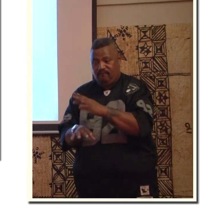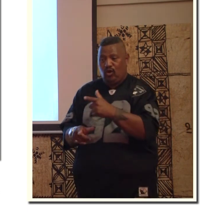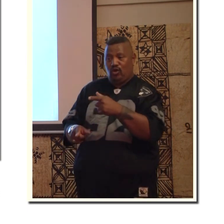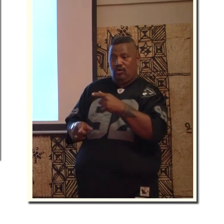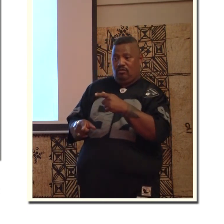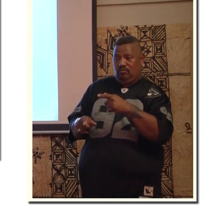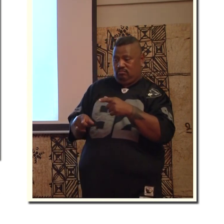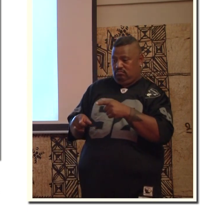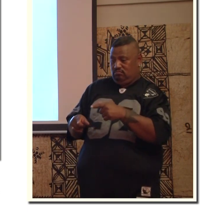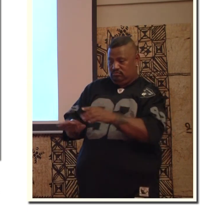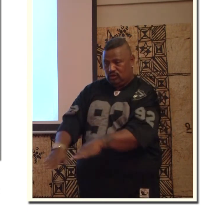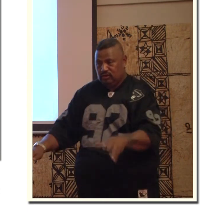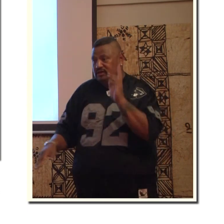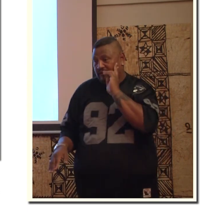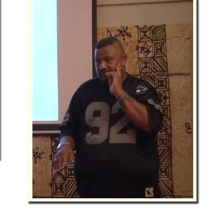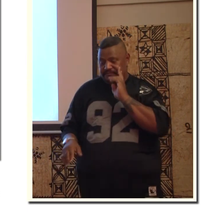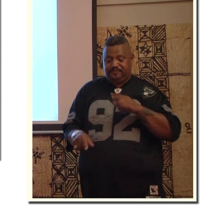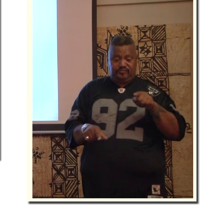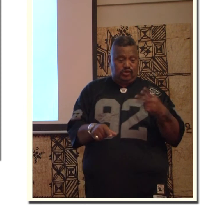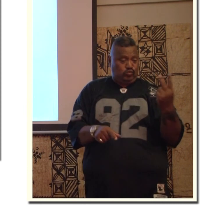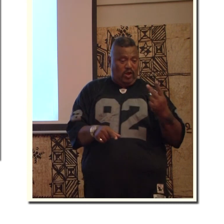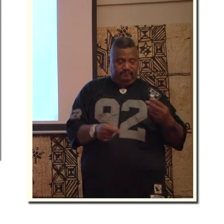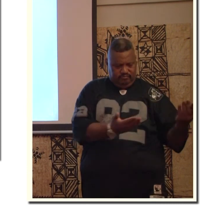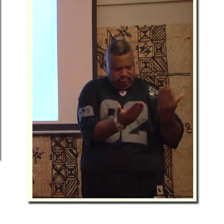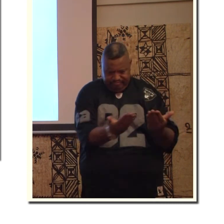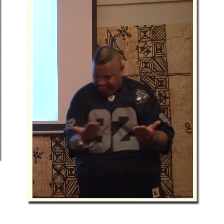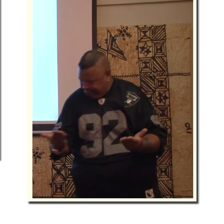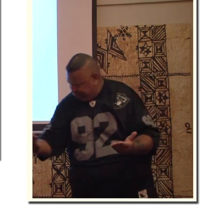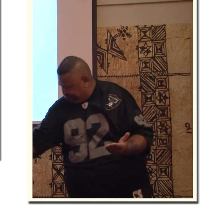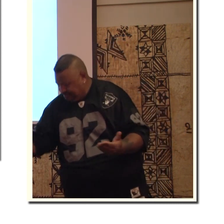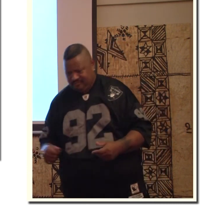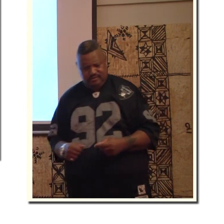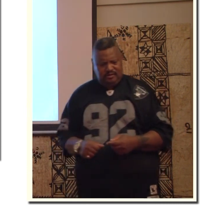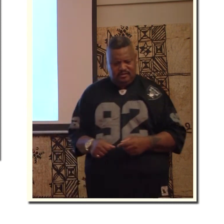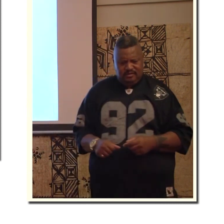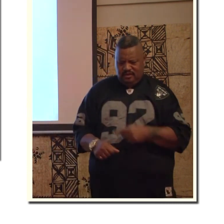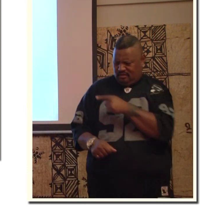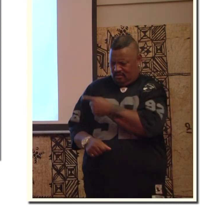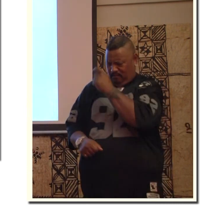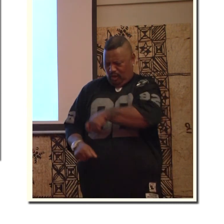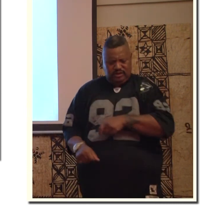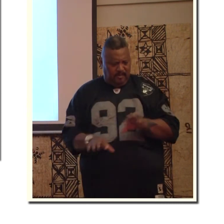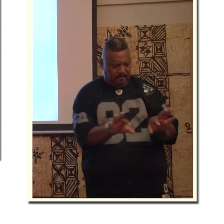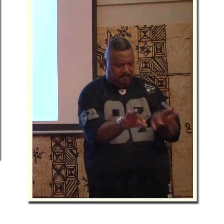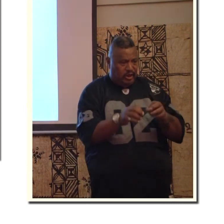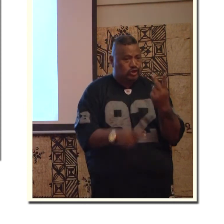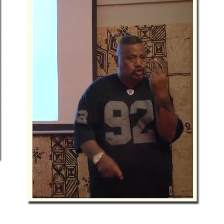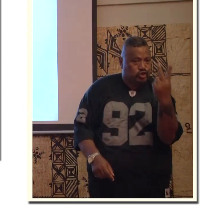12 people applied for a job at that school, teaching deaf